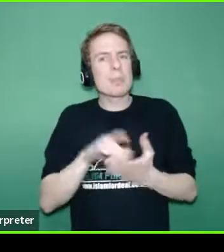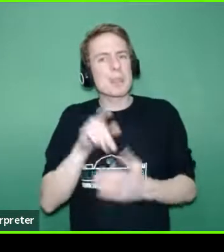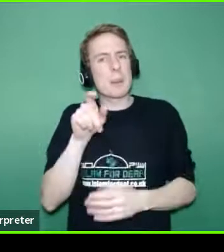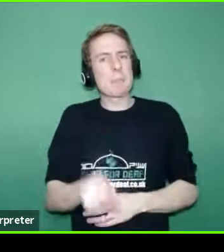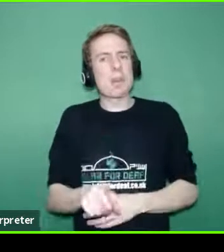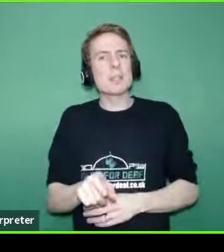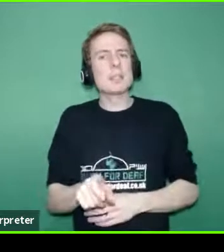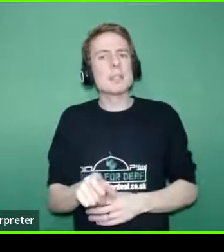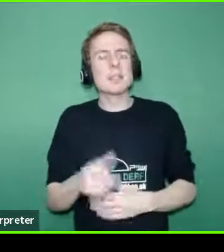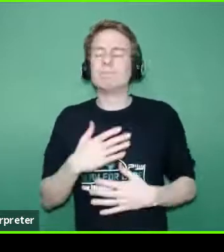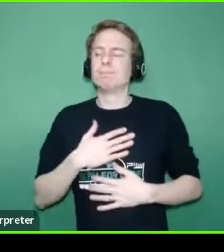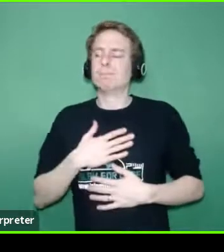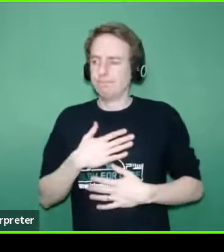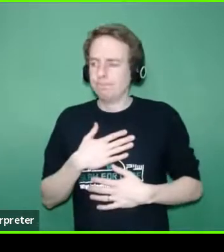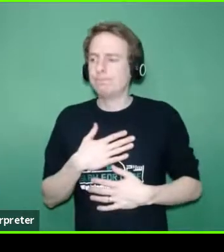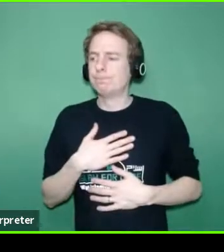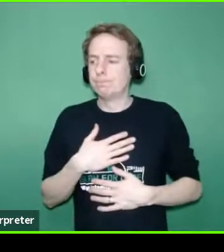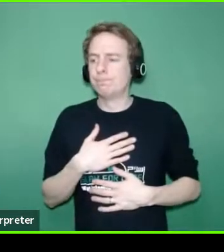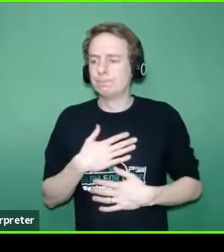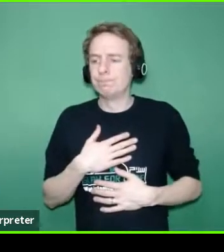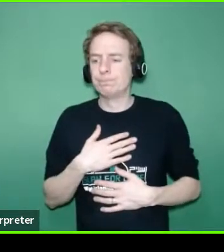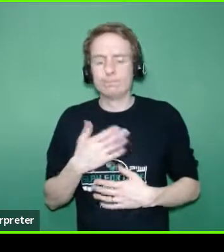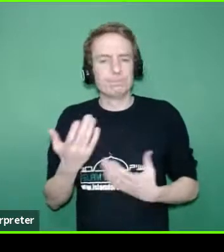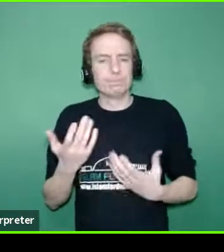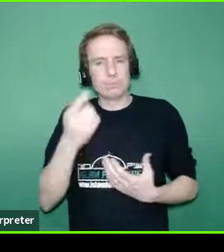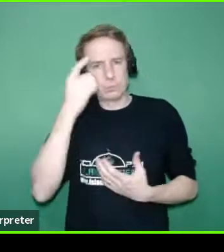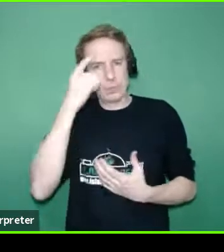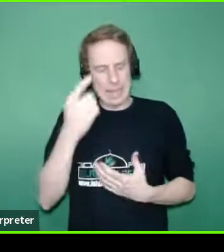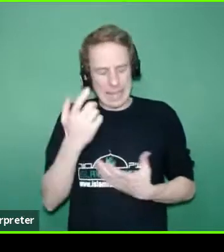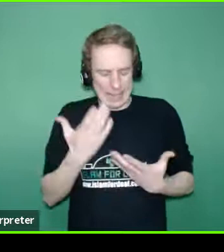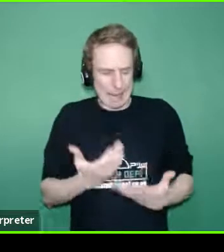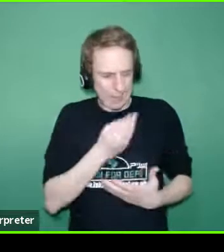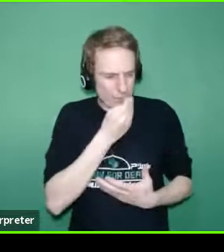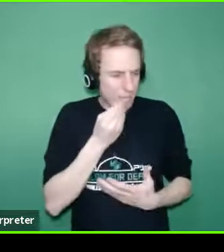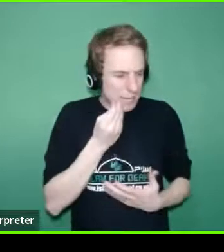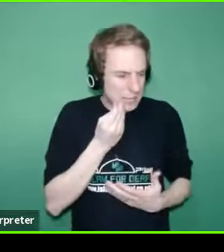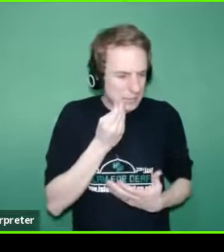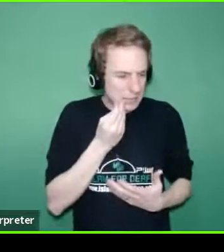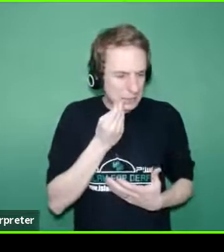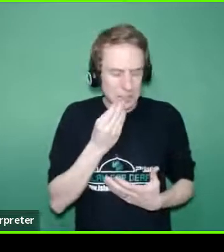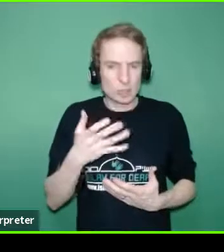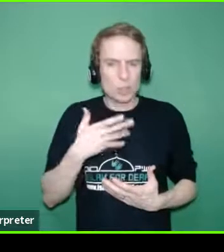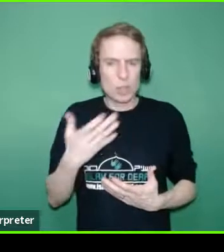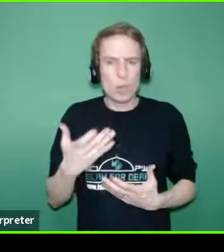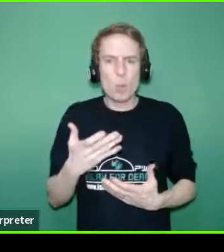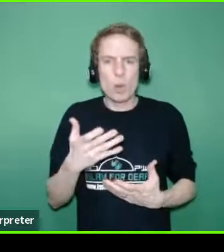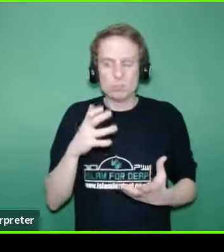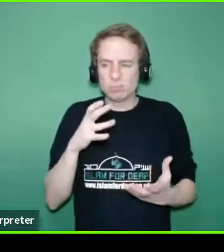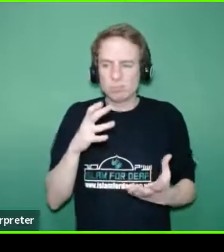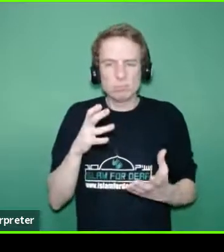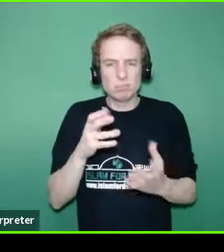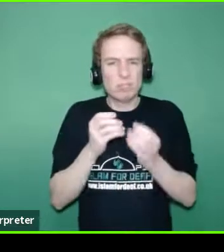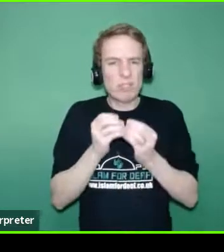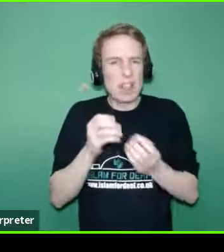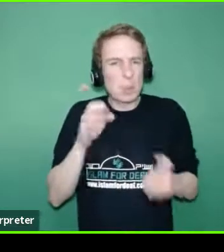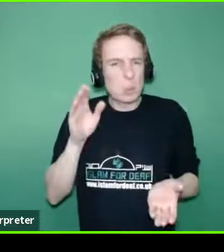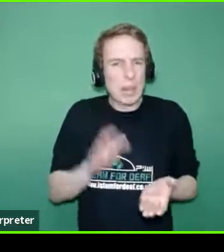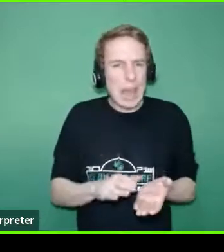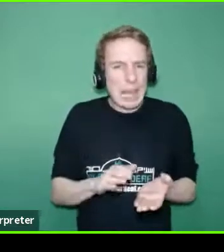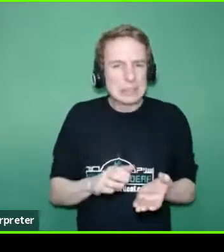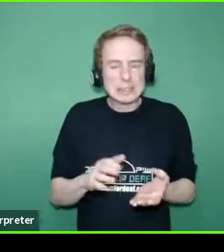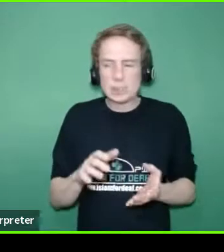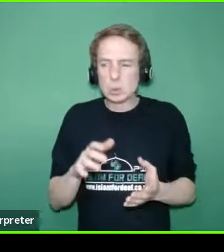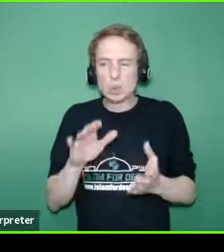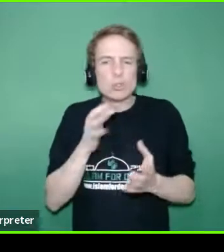not partake in any acts that would demean or make the fast any lower in the sight of Allah